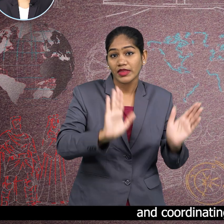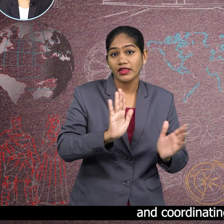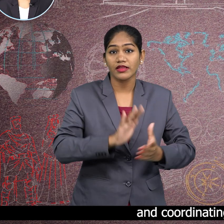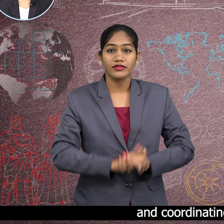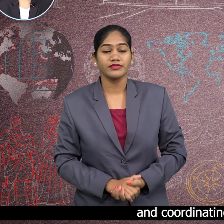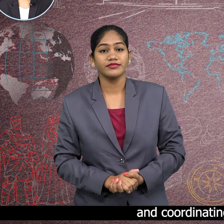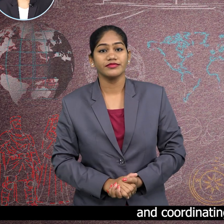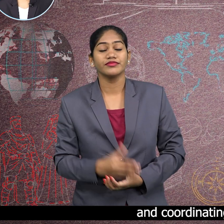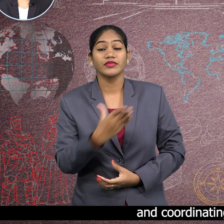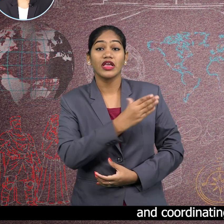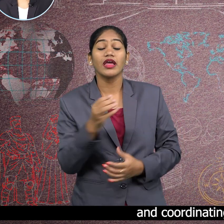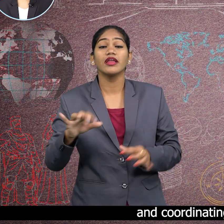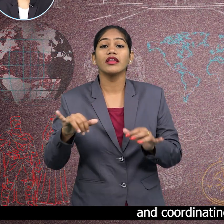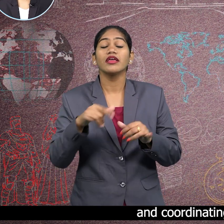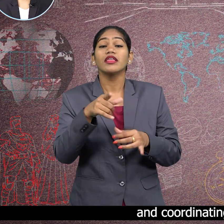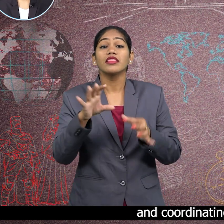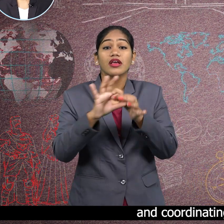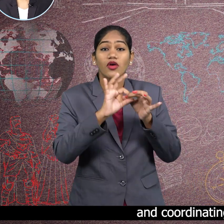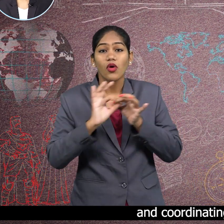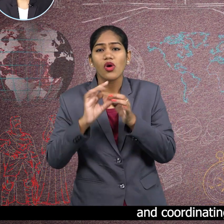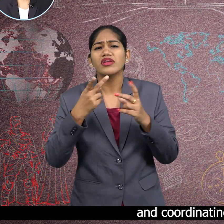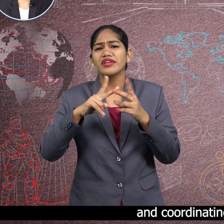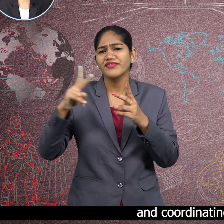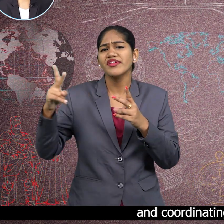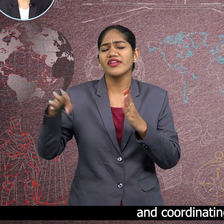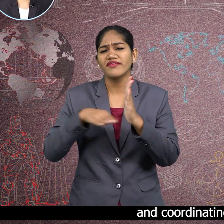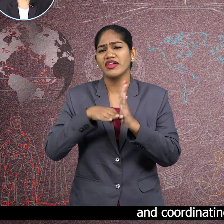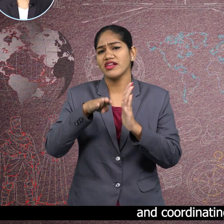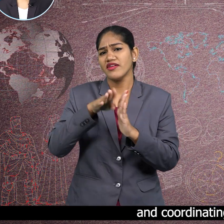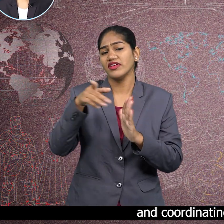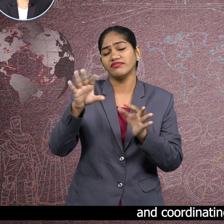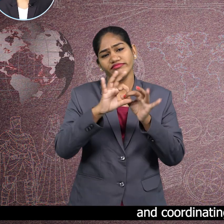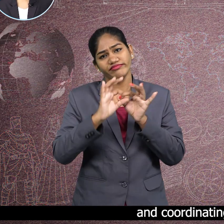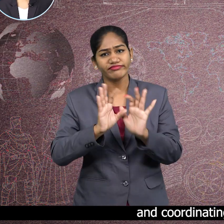and coordinating at different levels.